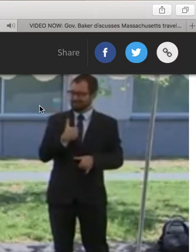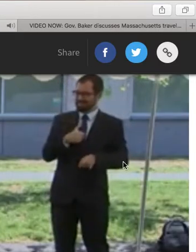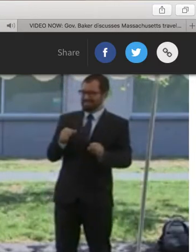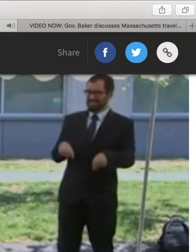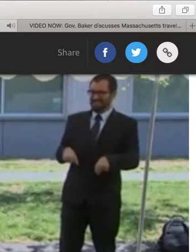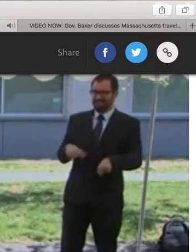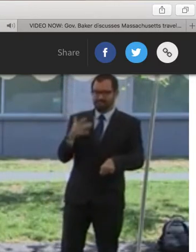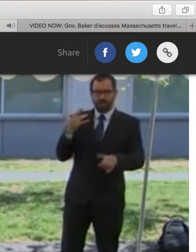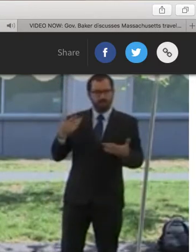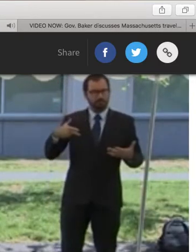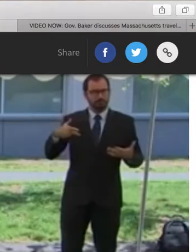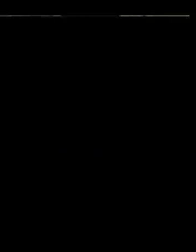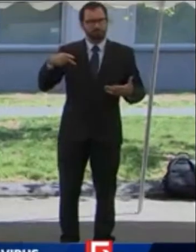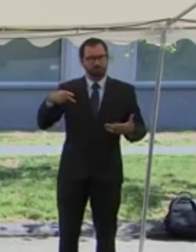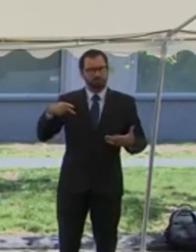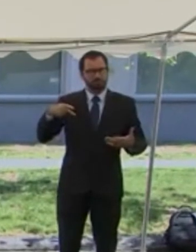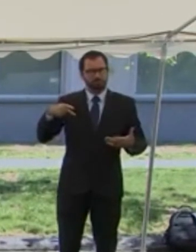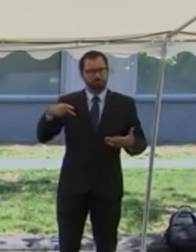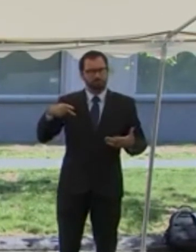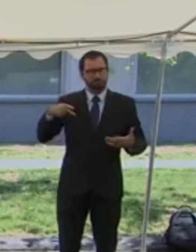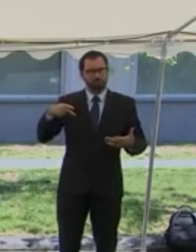fight against this global pandemic,